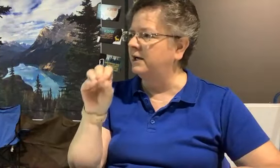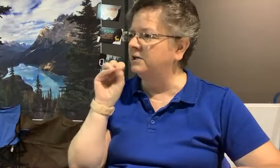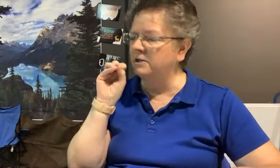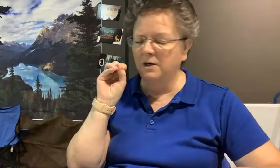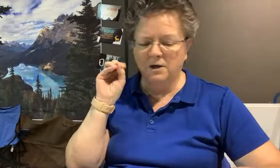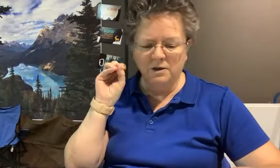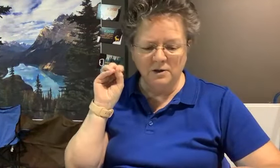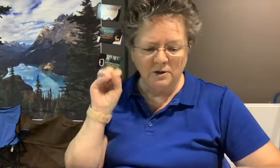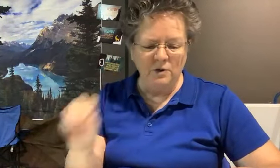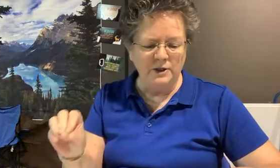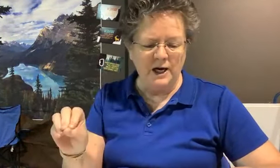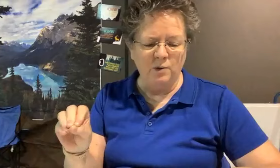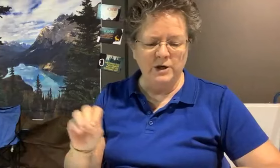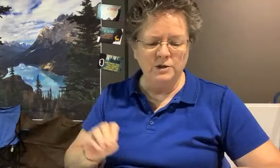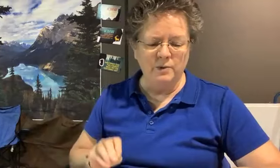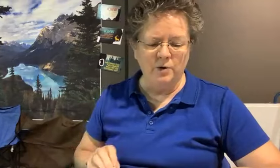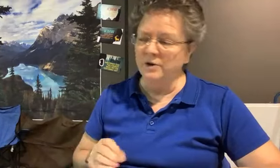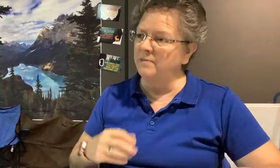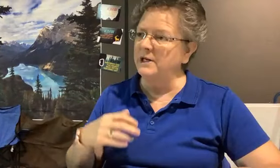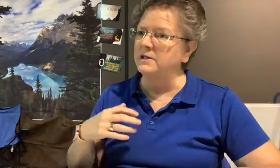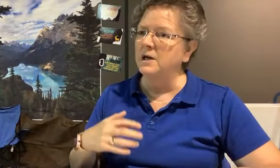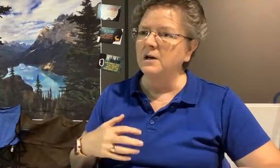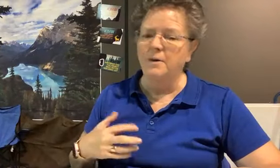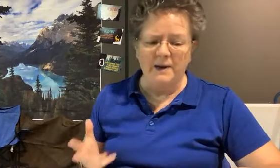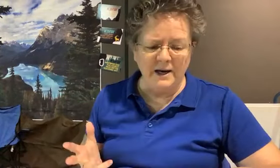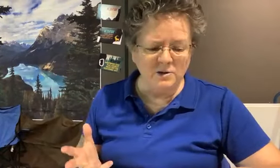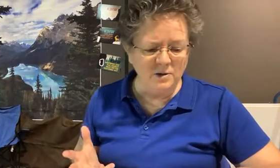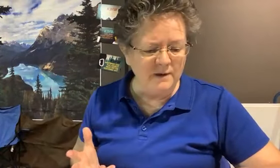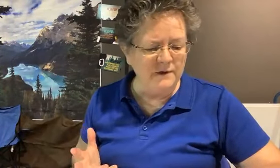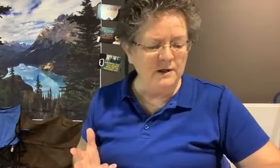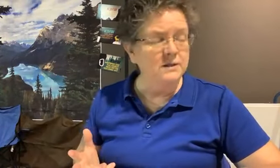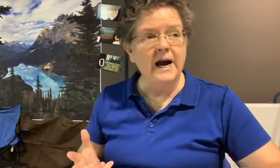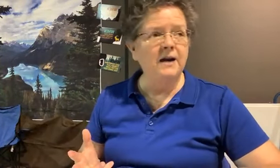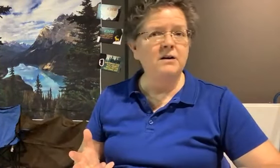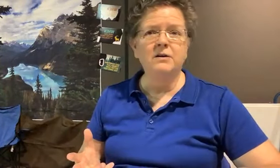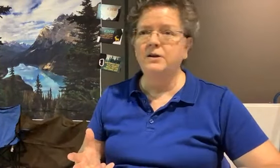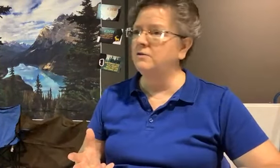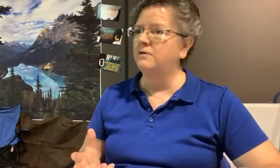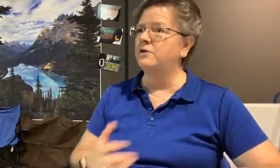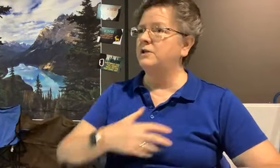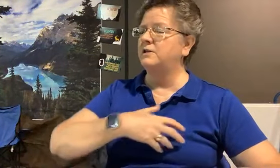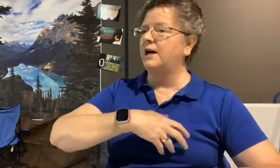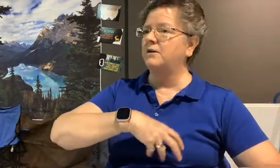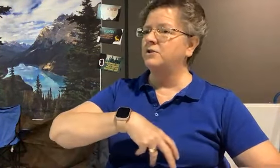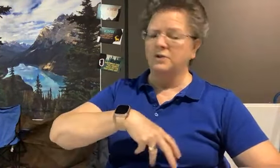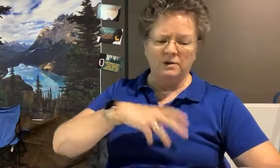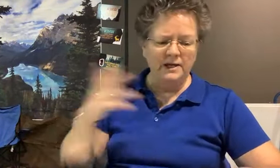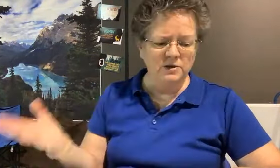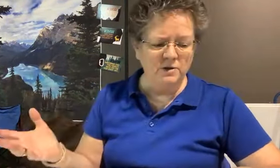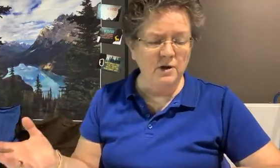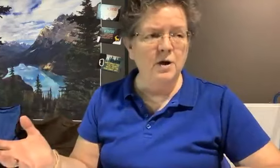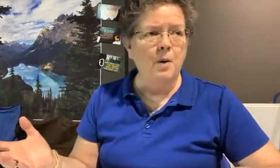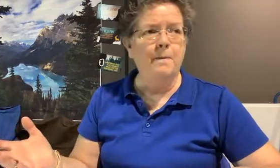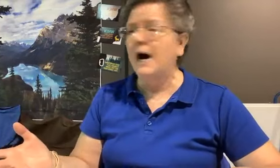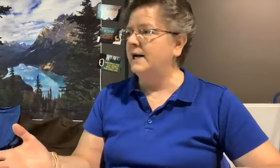is Yahweh Sabaoth. It means commander of the entire universe, the entire celestial